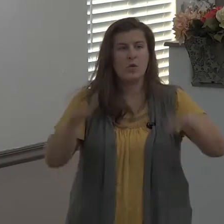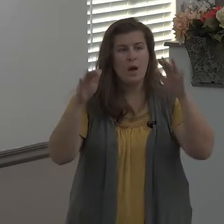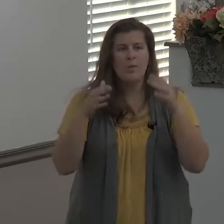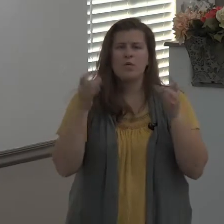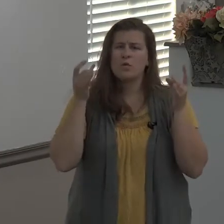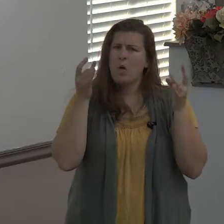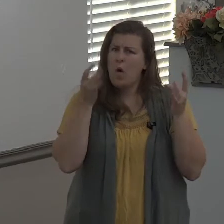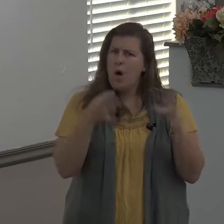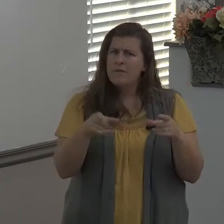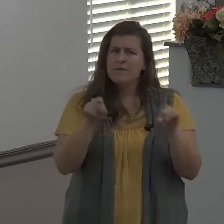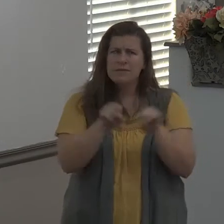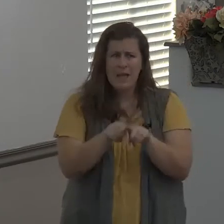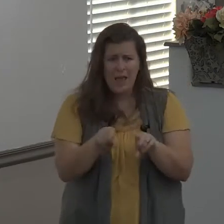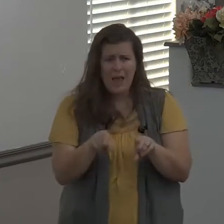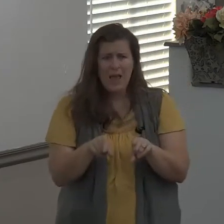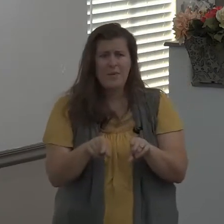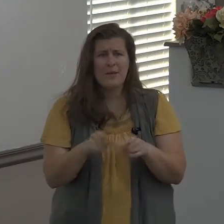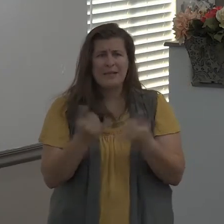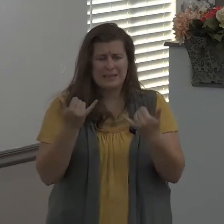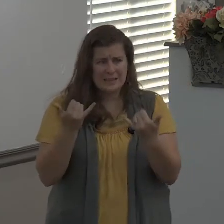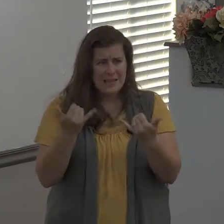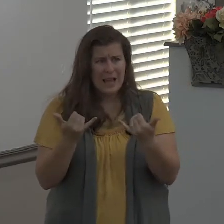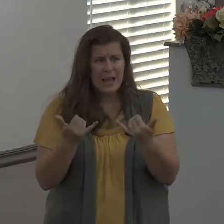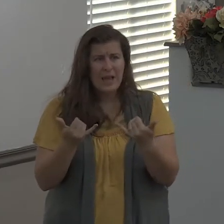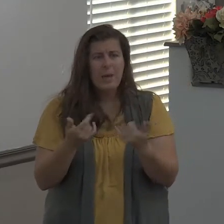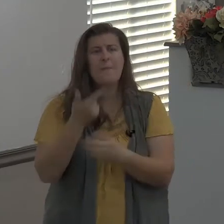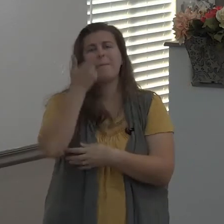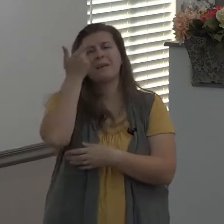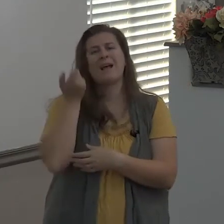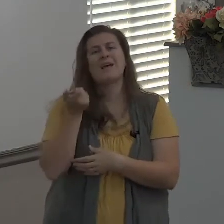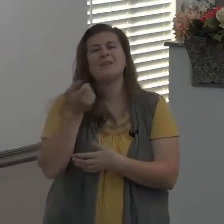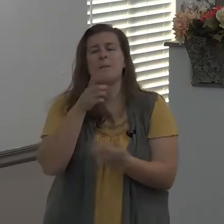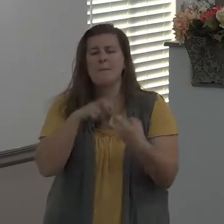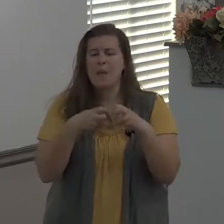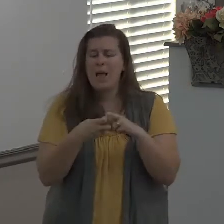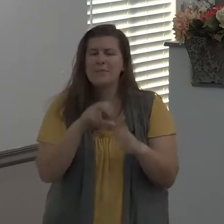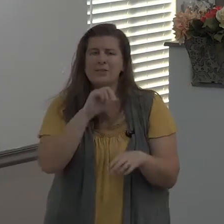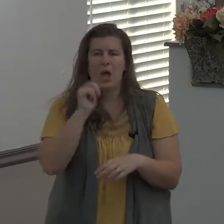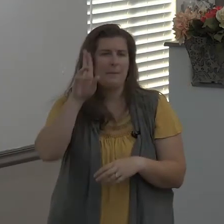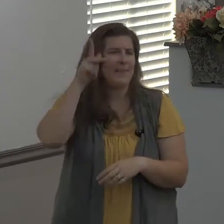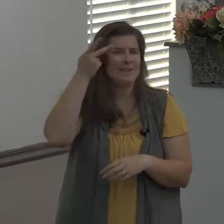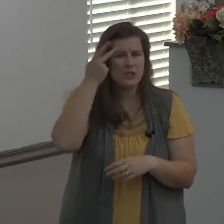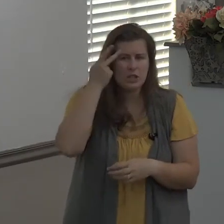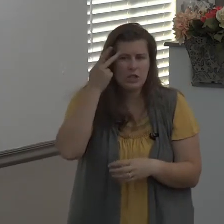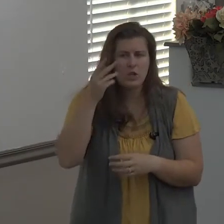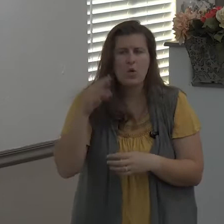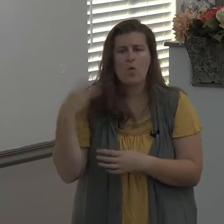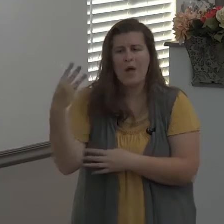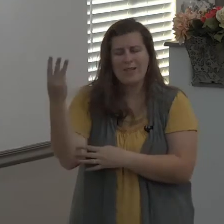The country our parents or grandparents grew up in was just as wicked, because the problem is not